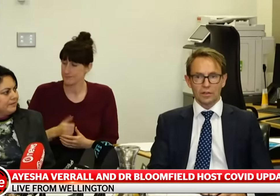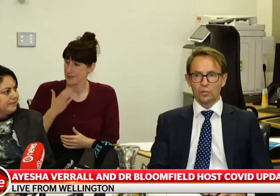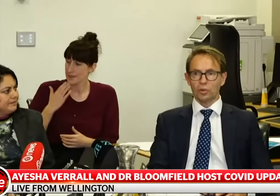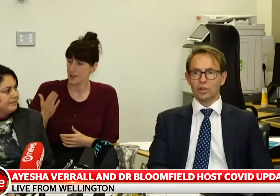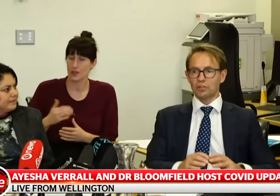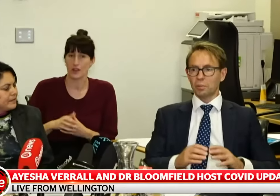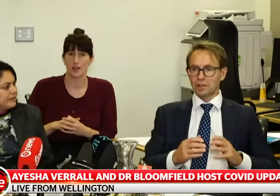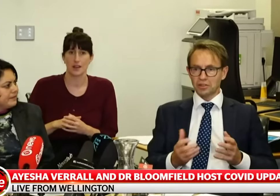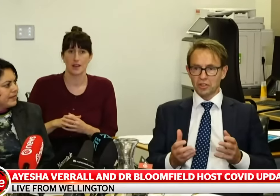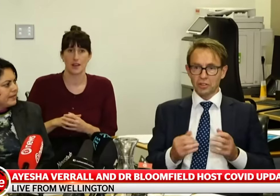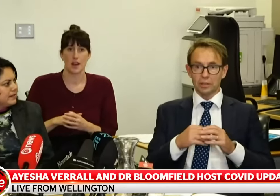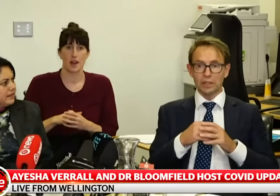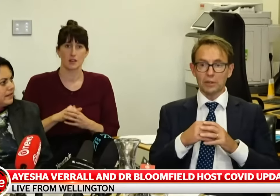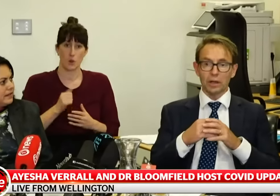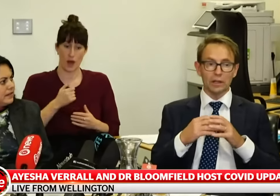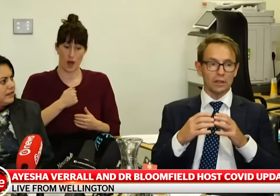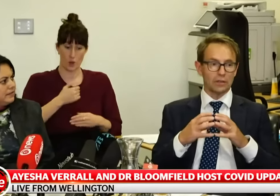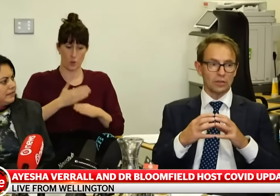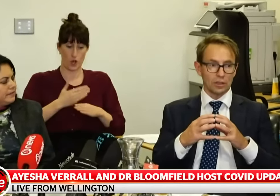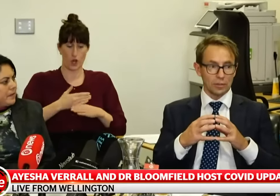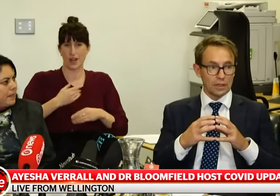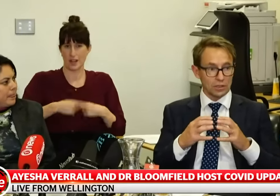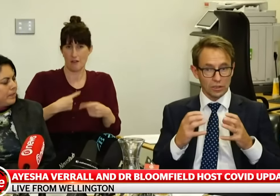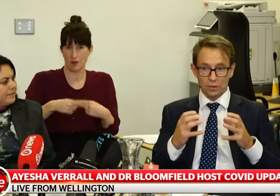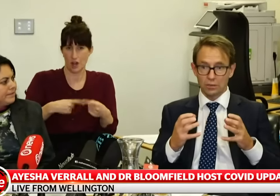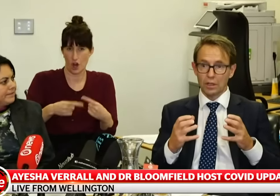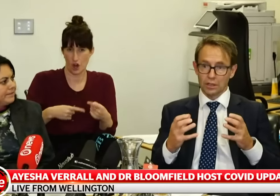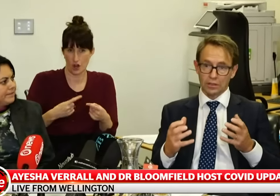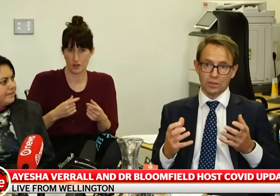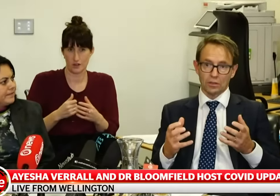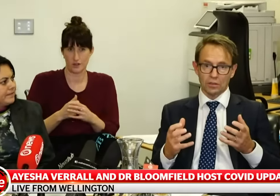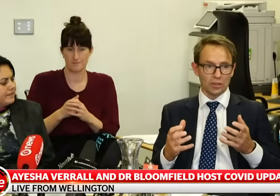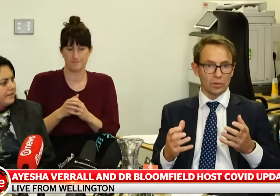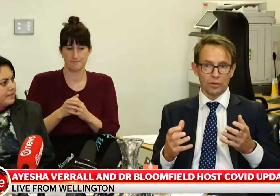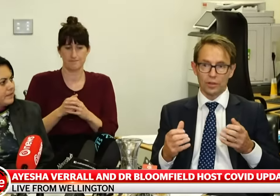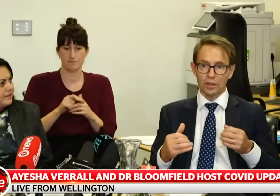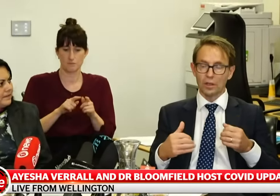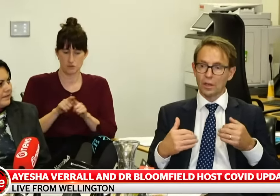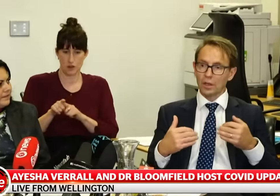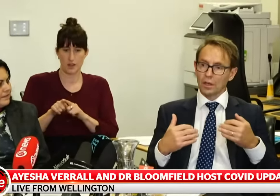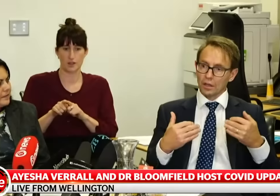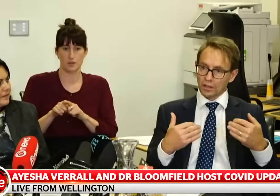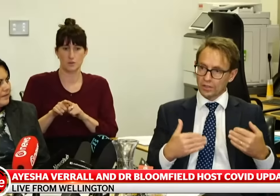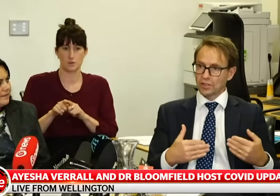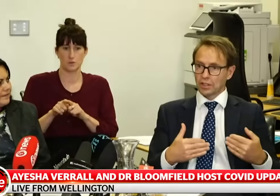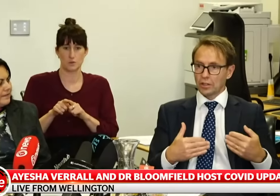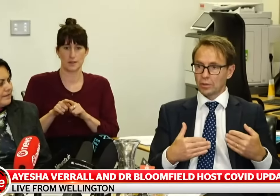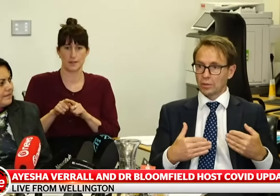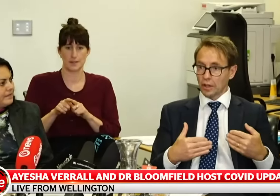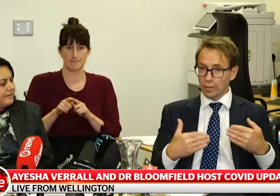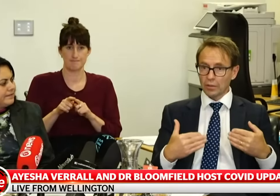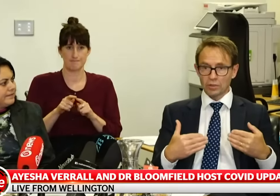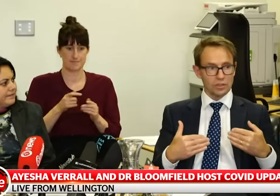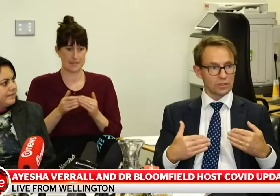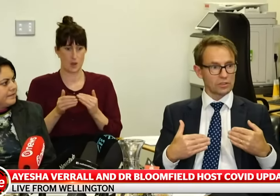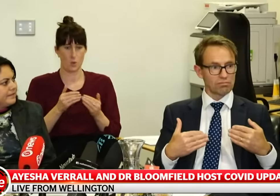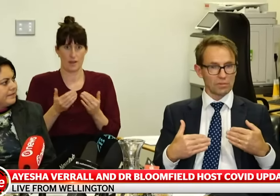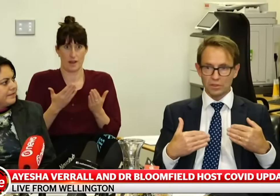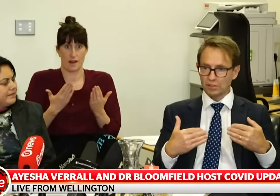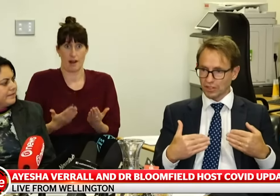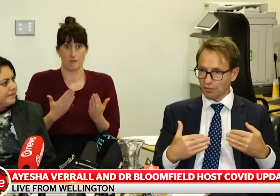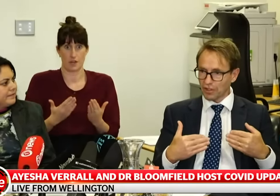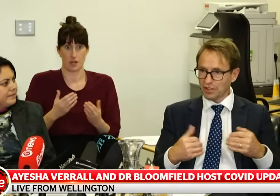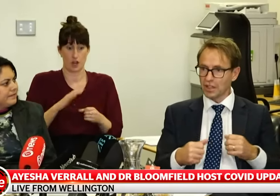So the work has been continuing anyway, as you can imagine, to continue to deal with the existing Omicron outbreak, which